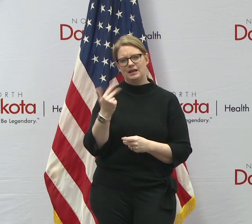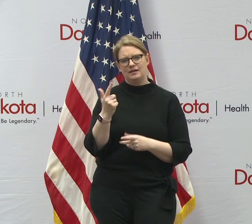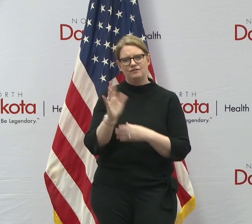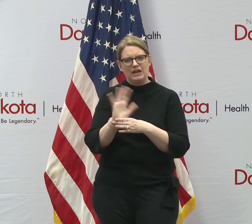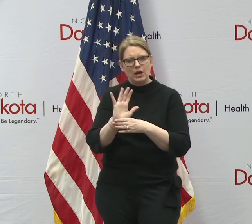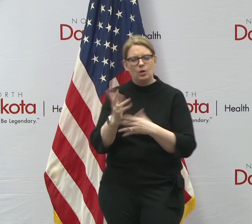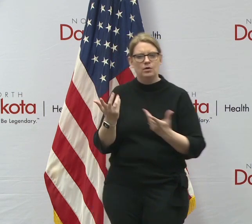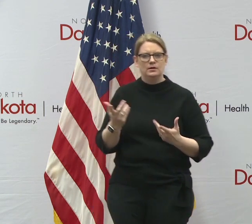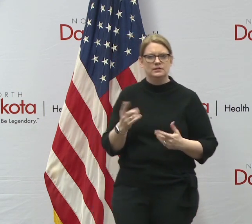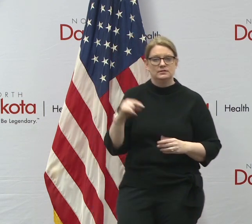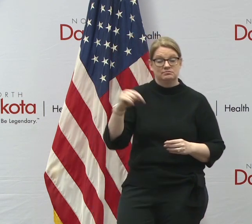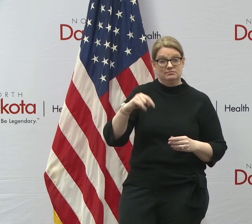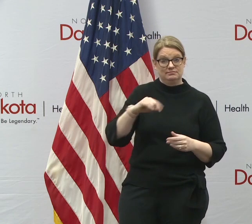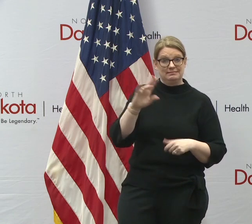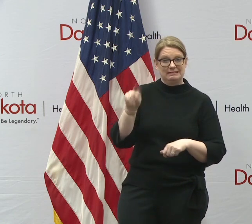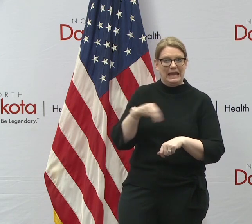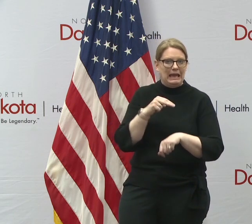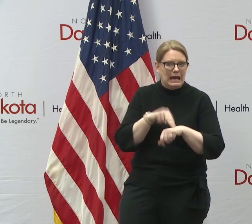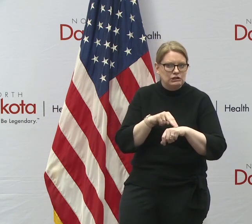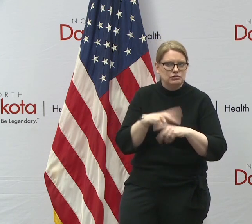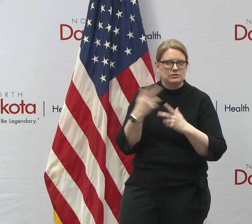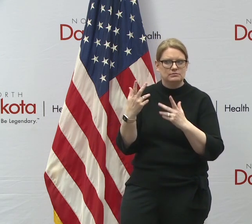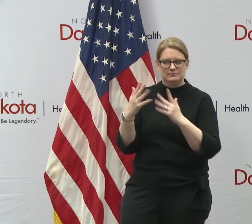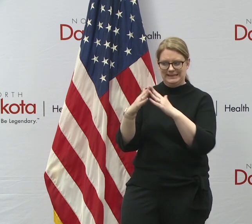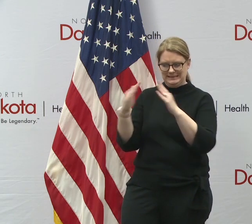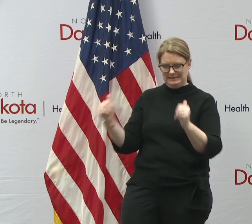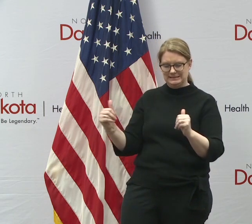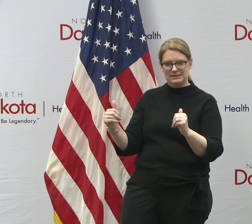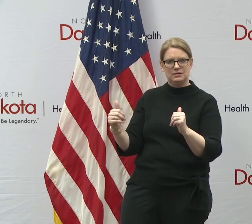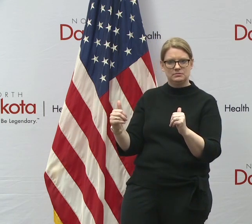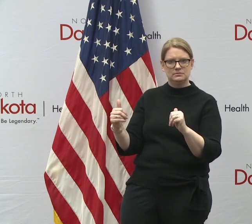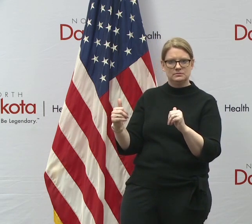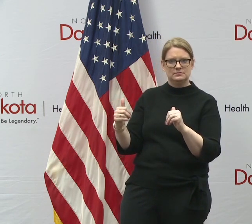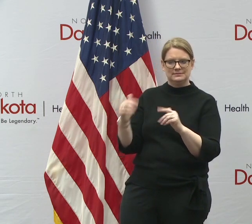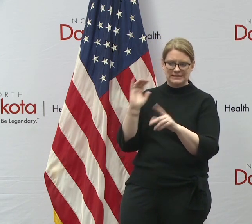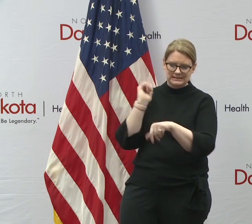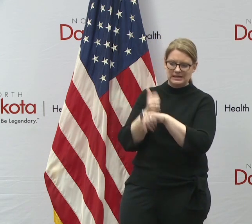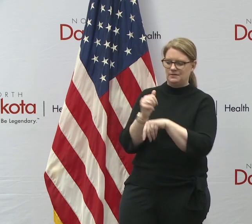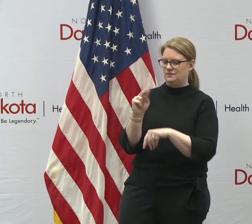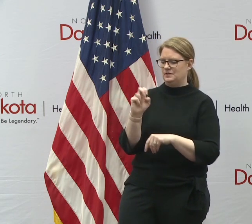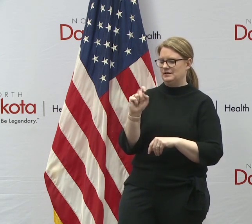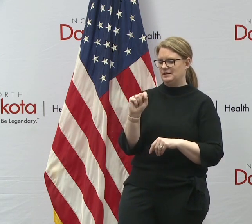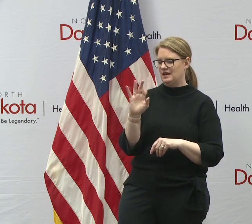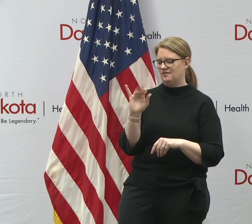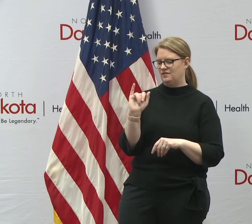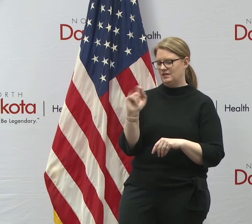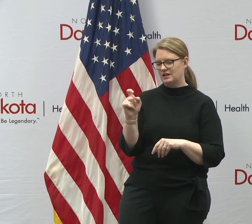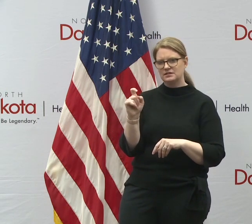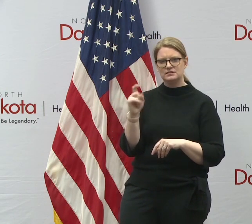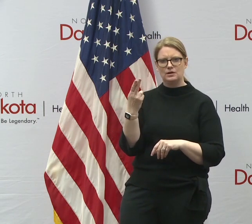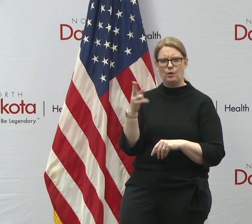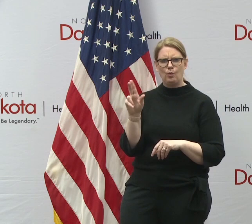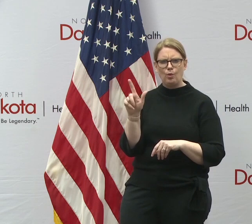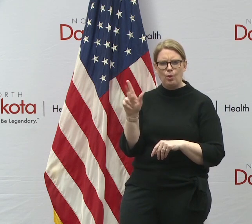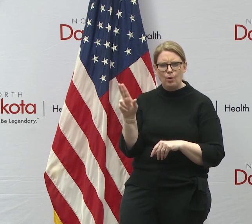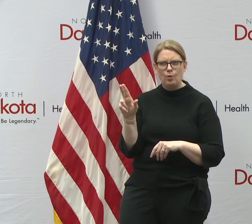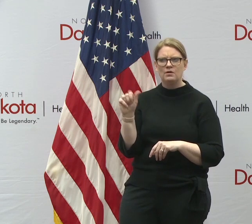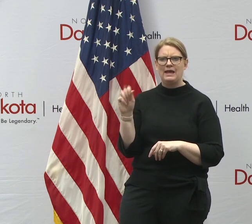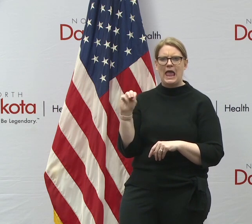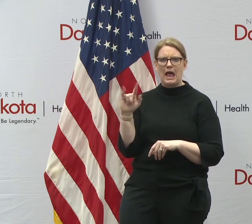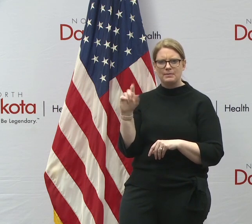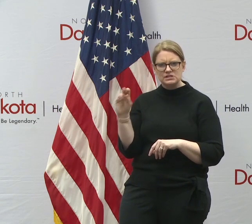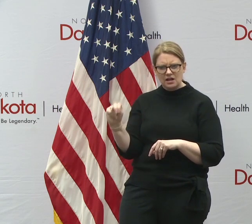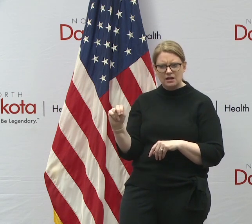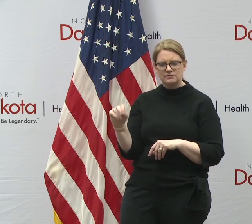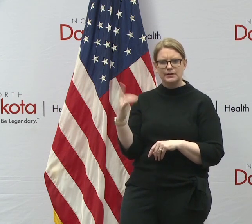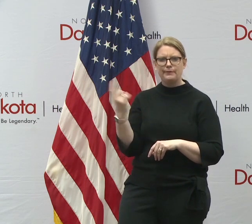Our nation's system is built for Netflix and Hulu and Amazon and everything else,